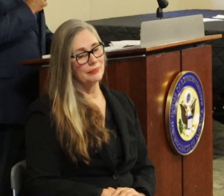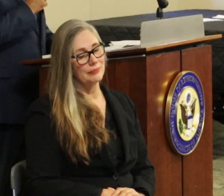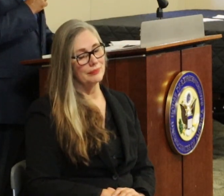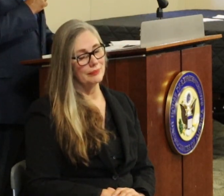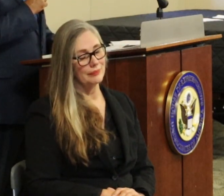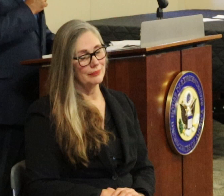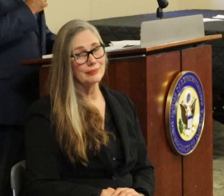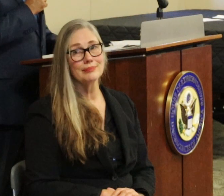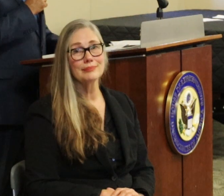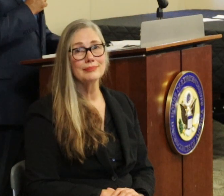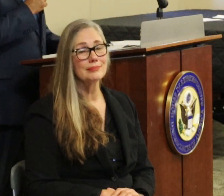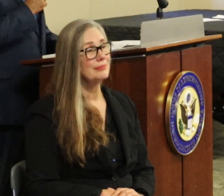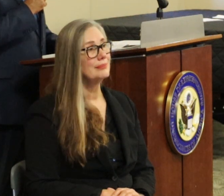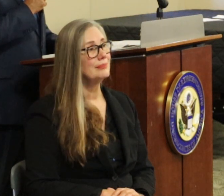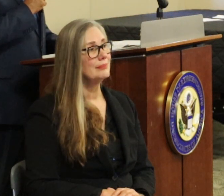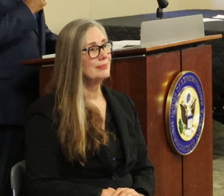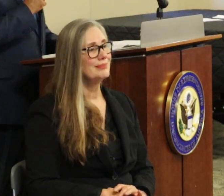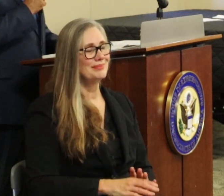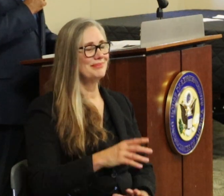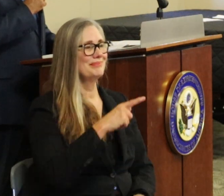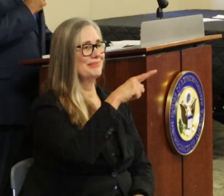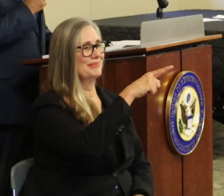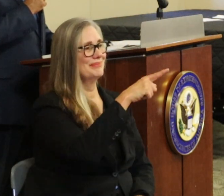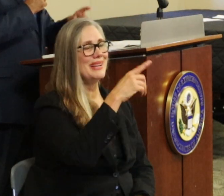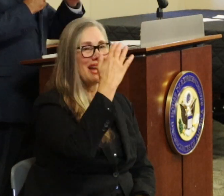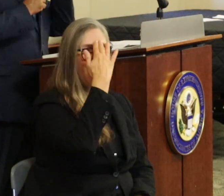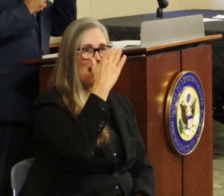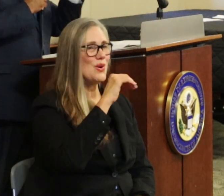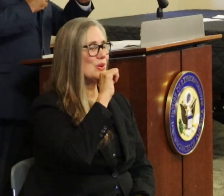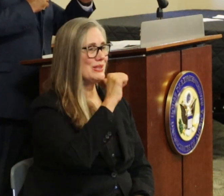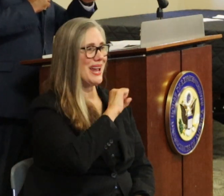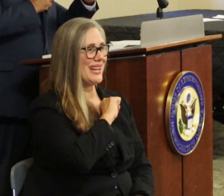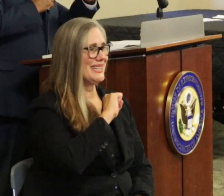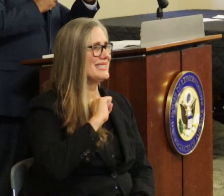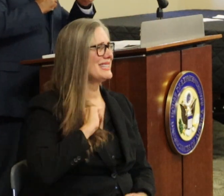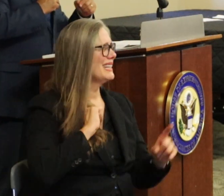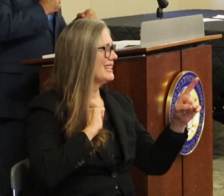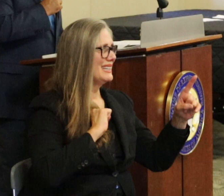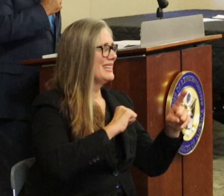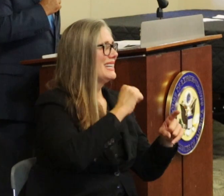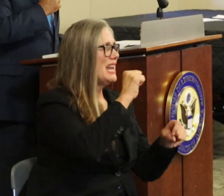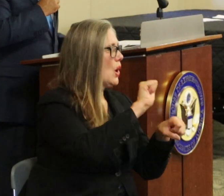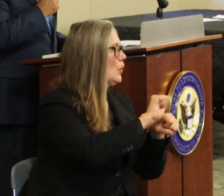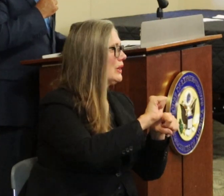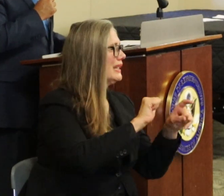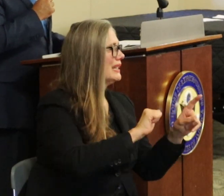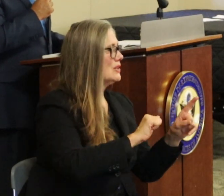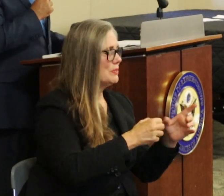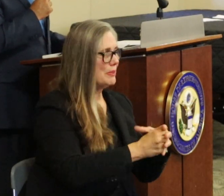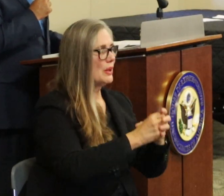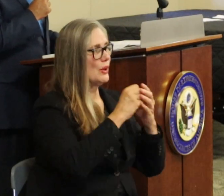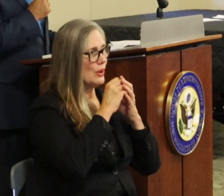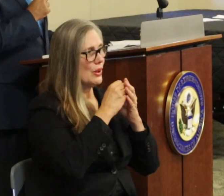are. I know that you sit in the House of Representatives, not the Senate, but... Could you... For some reason, it's not working, is it? Hold it